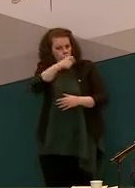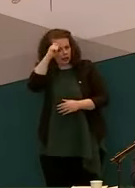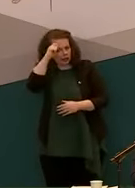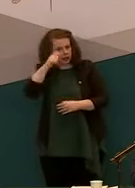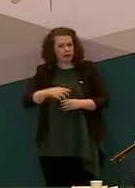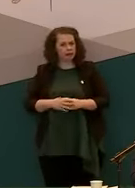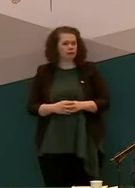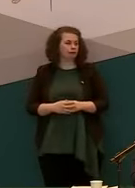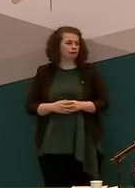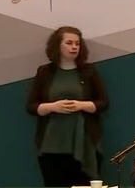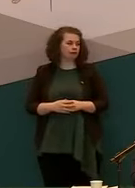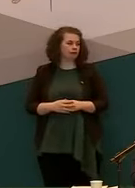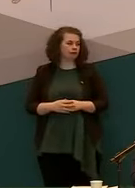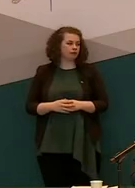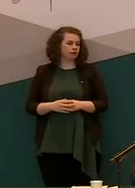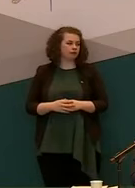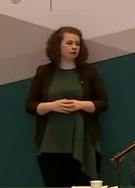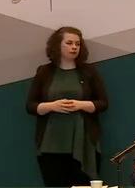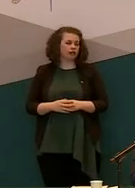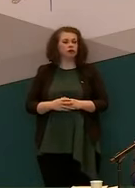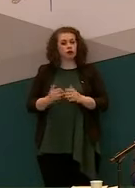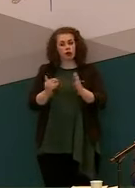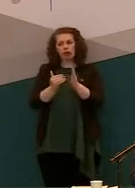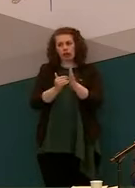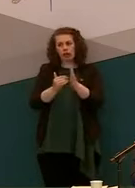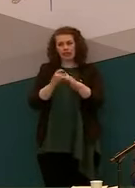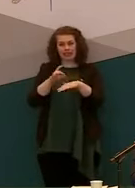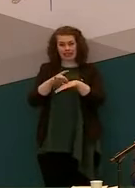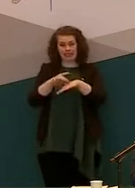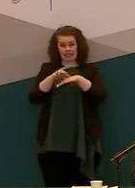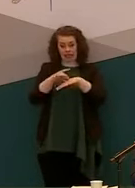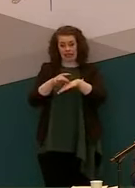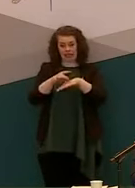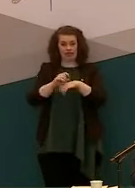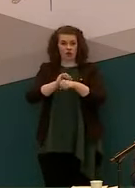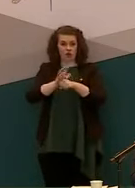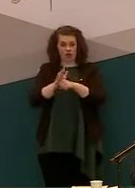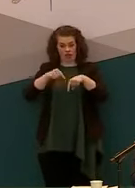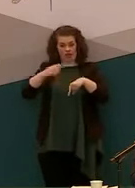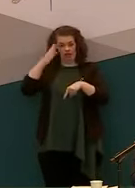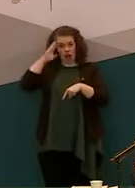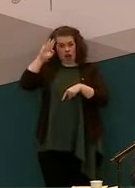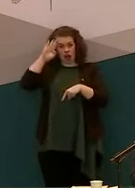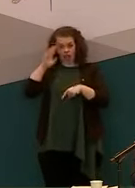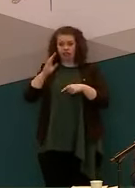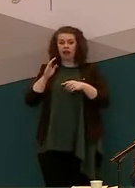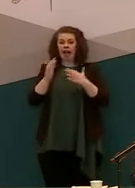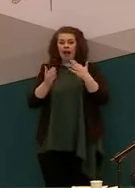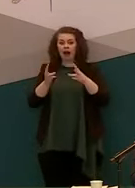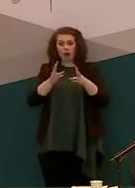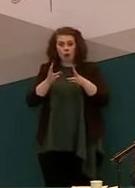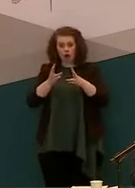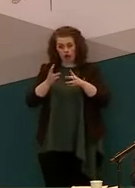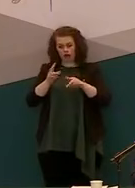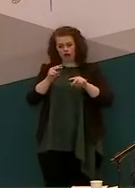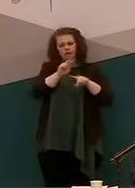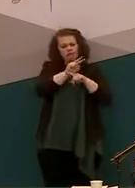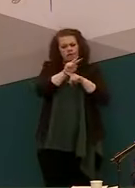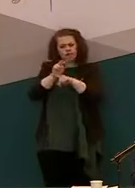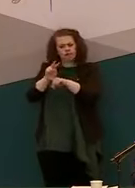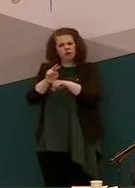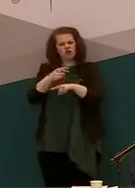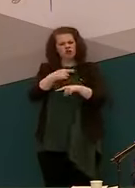So the patterns of the epidemic over the past week have been really quite stable. And the